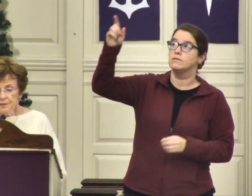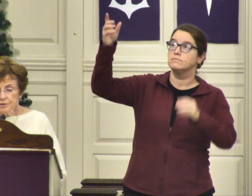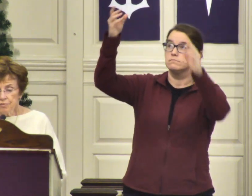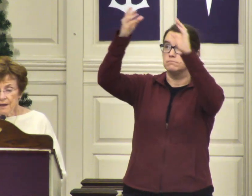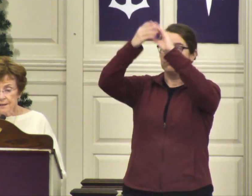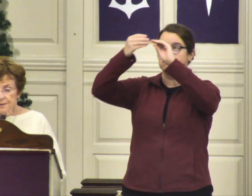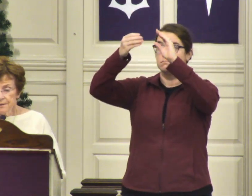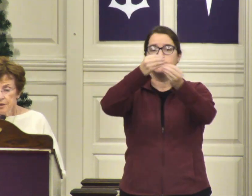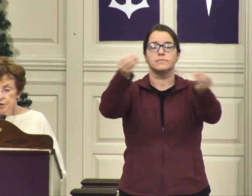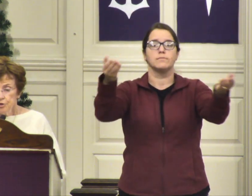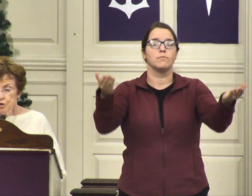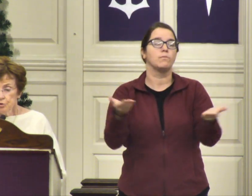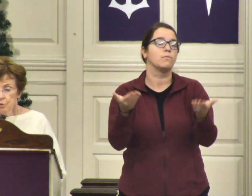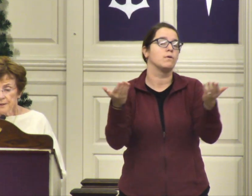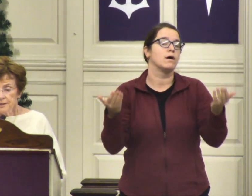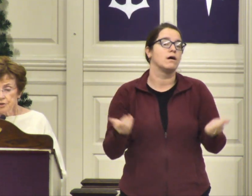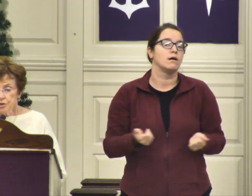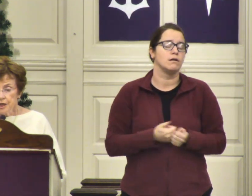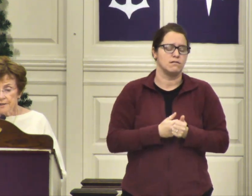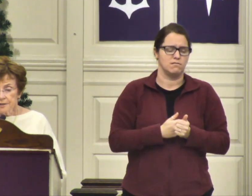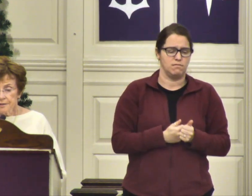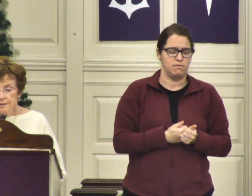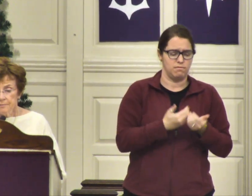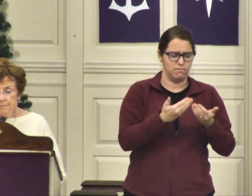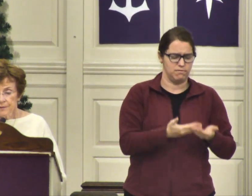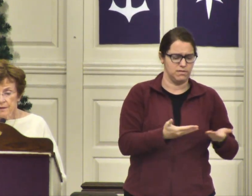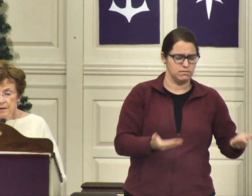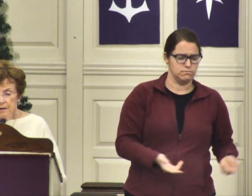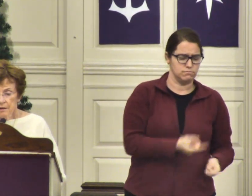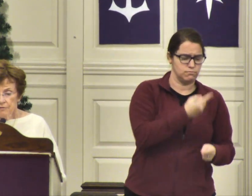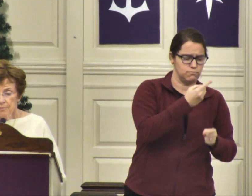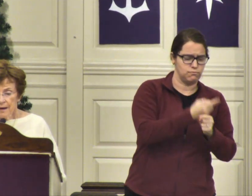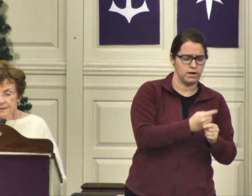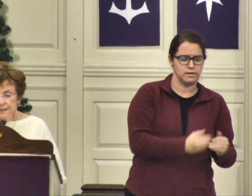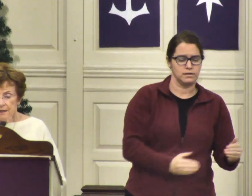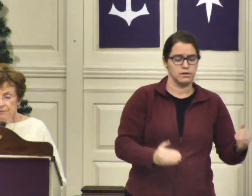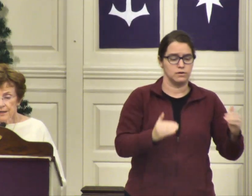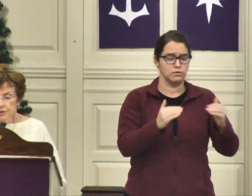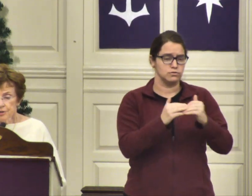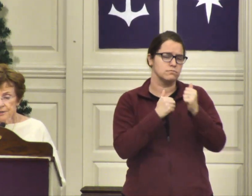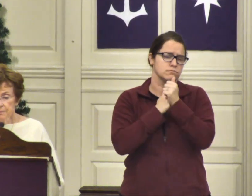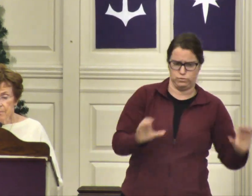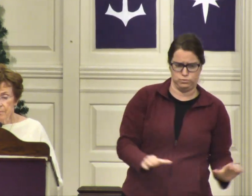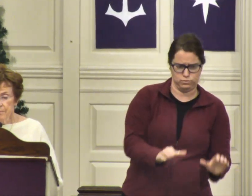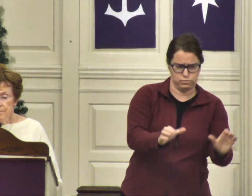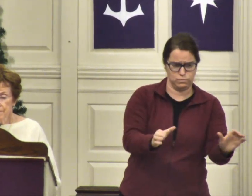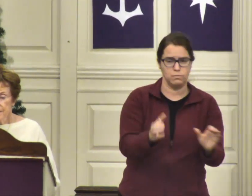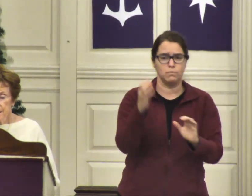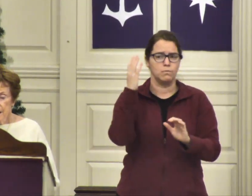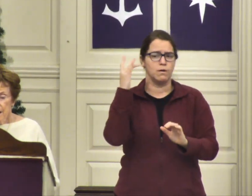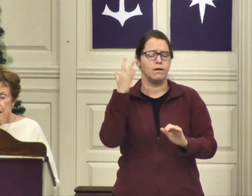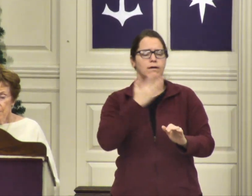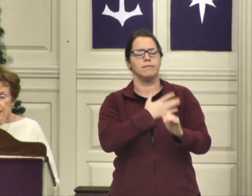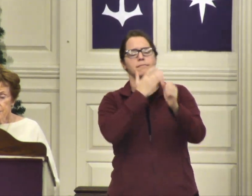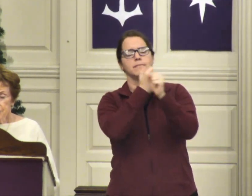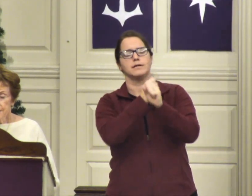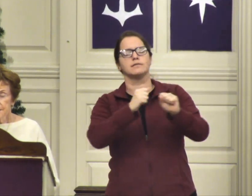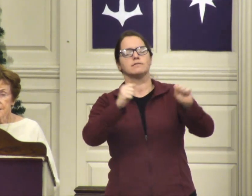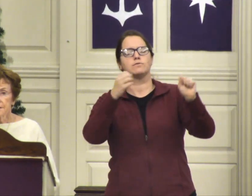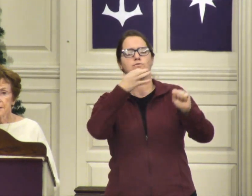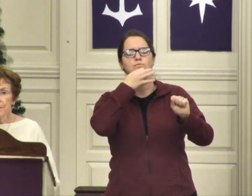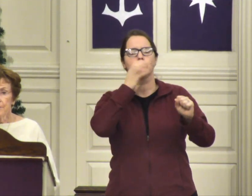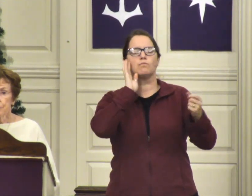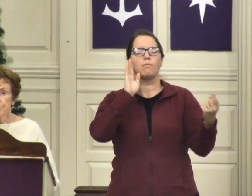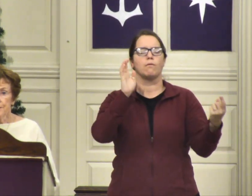right, do what is just, for my salvation is about to come, my